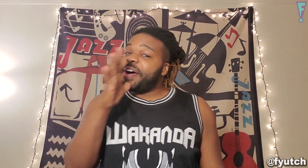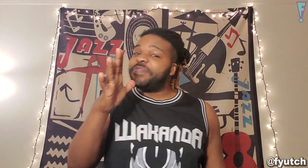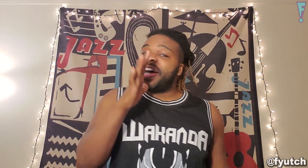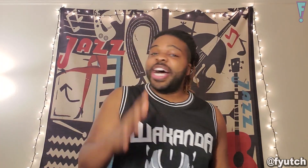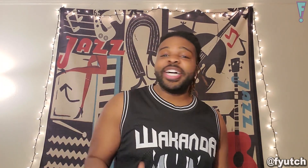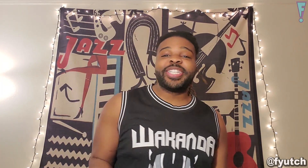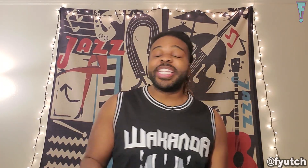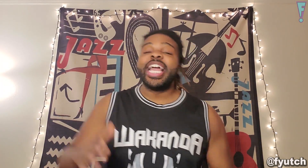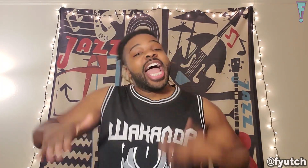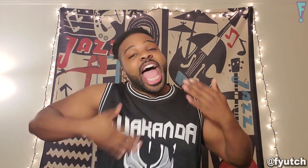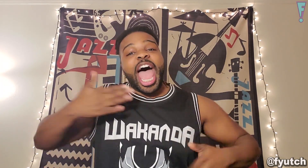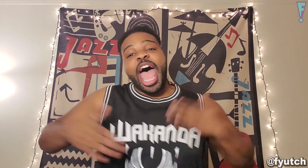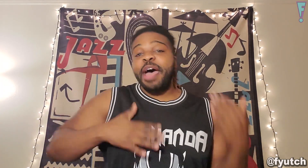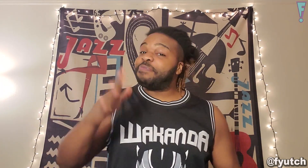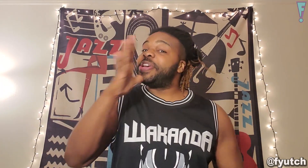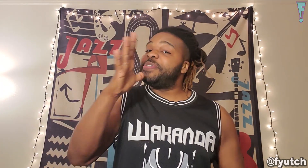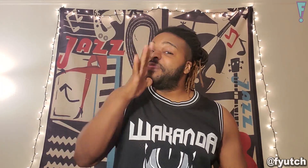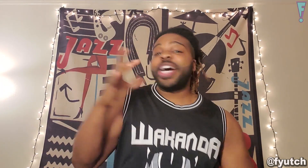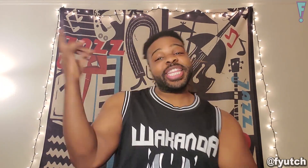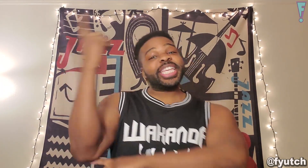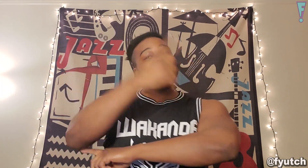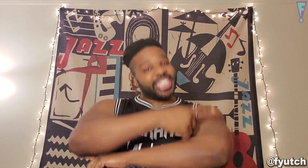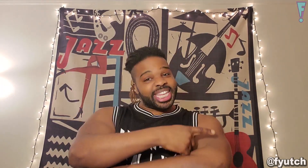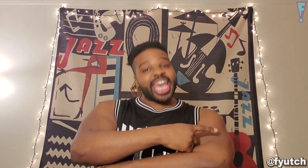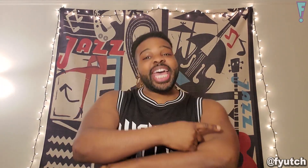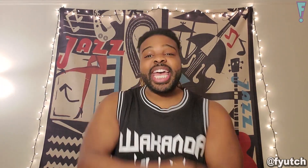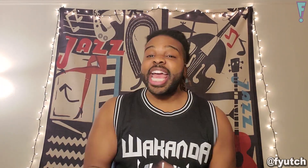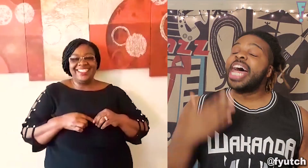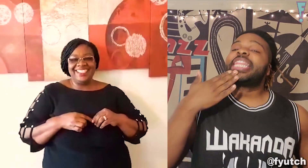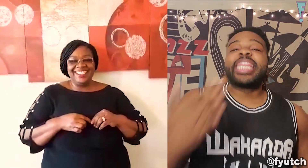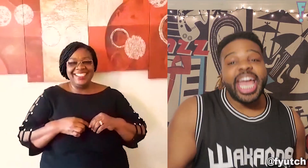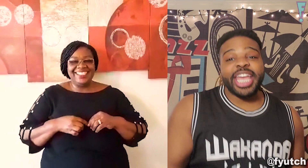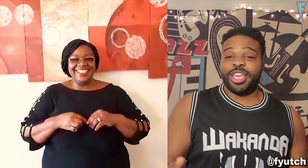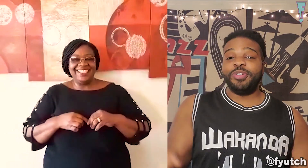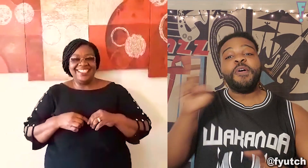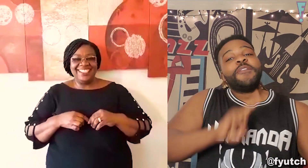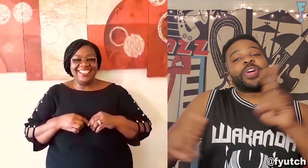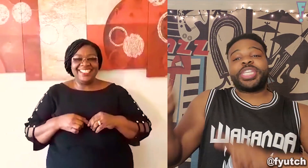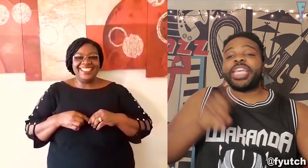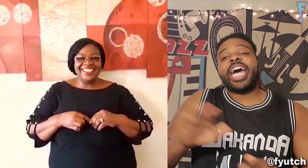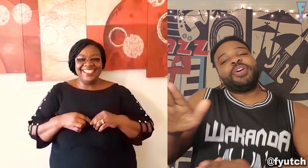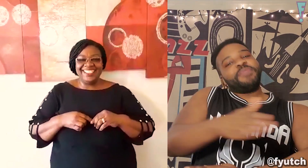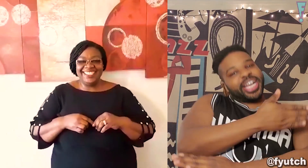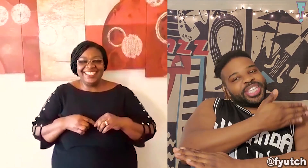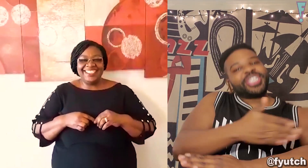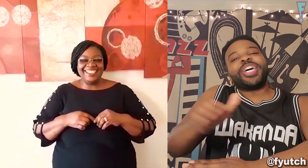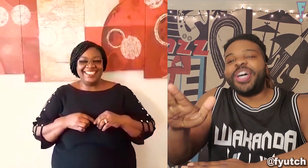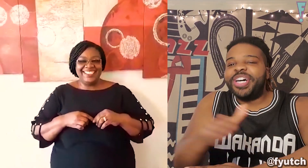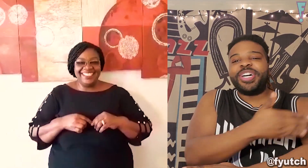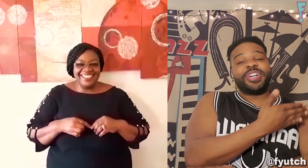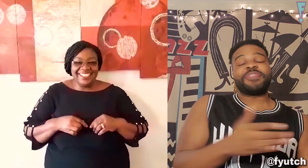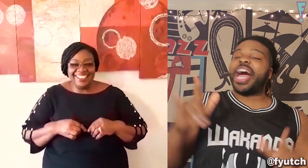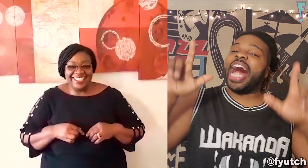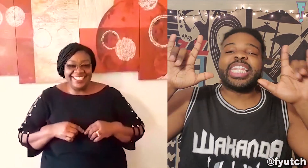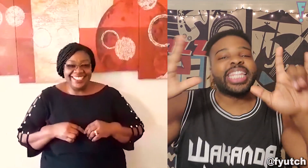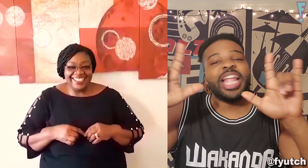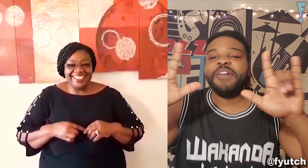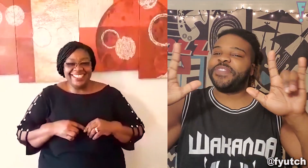What's up, Mom? Happy Mother's Day! Thank you for signing my